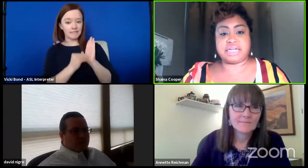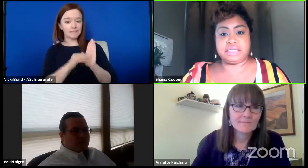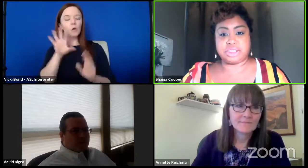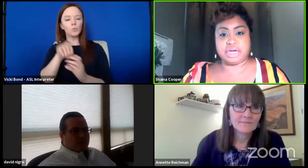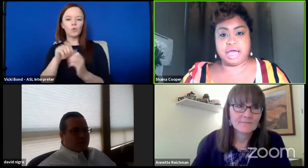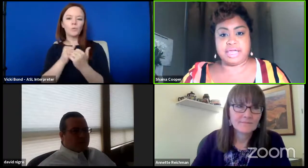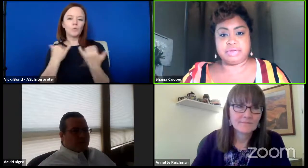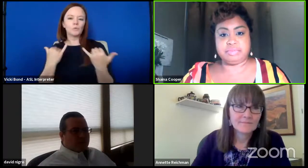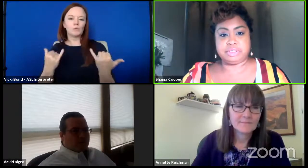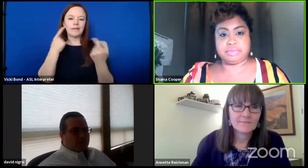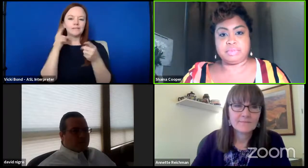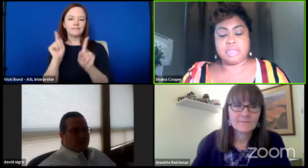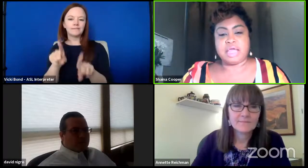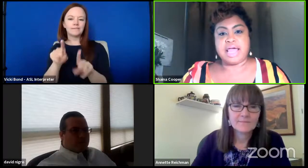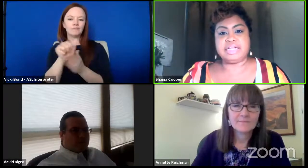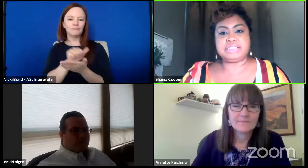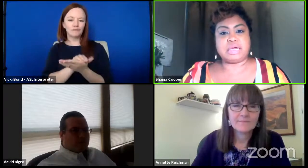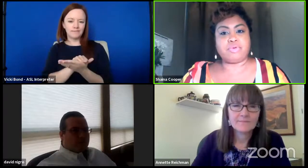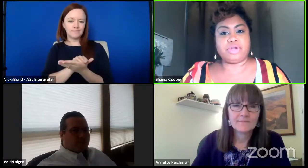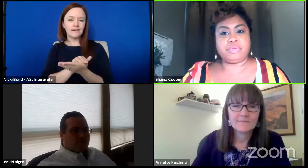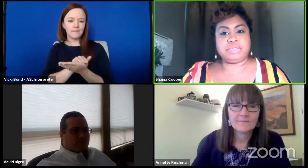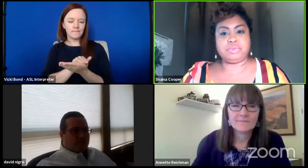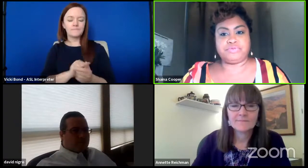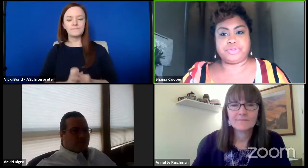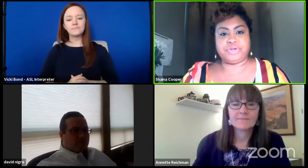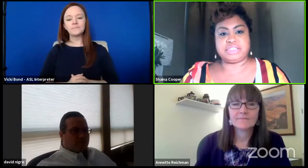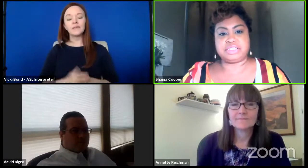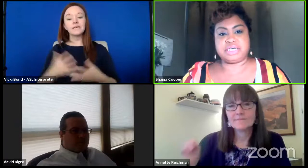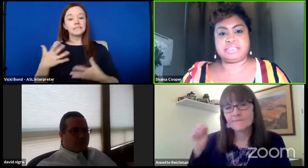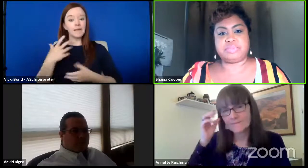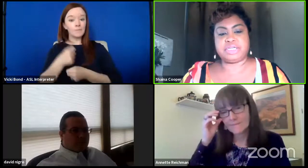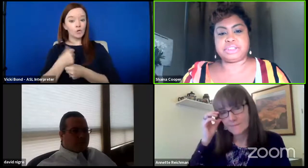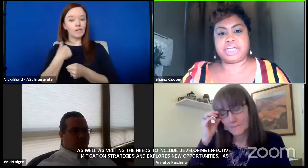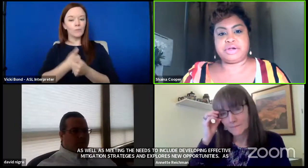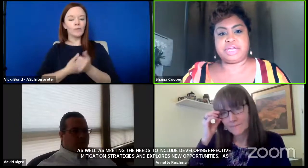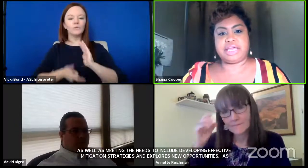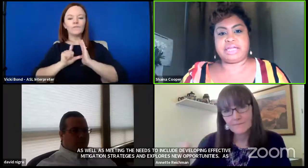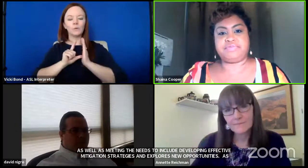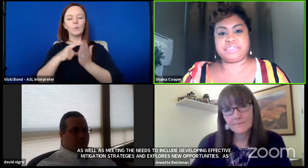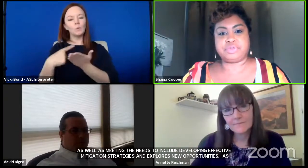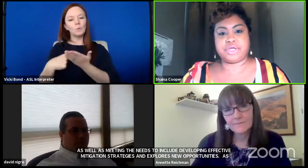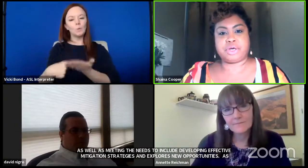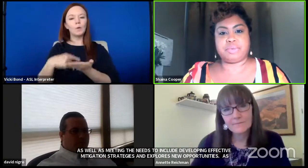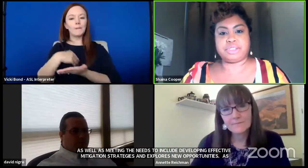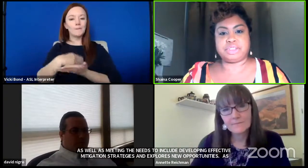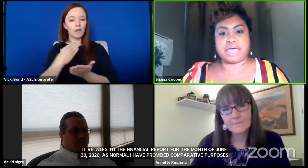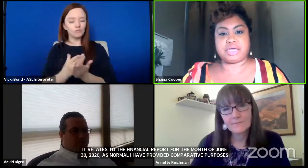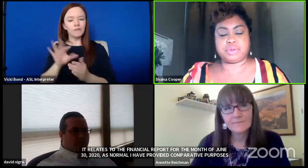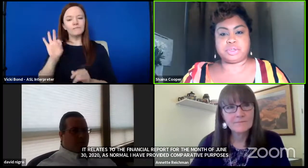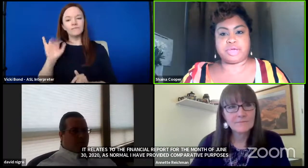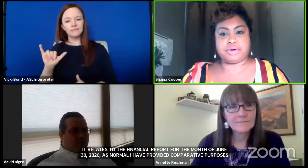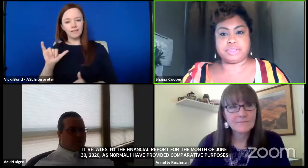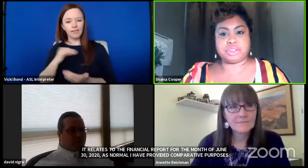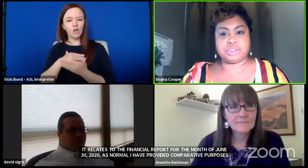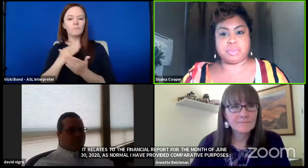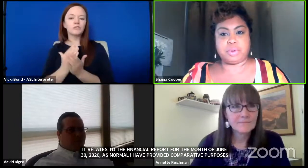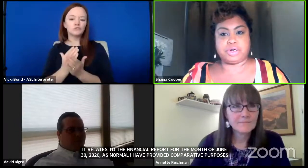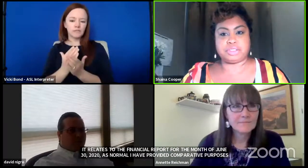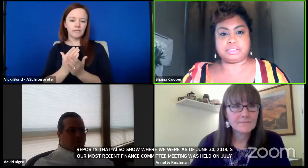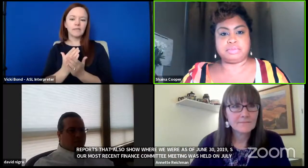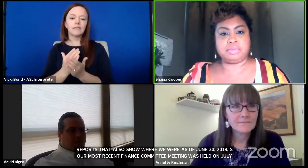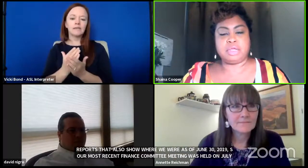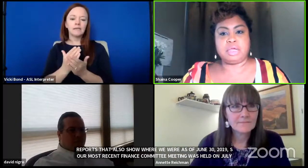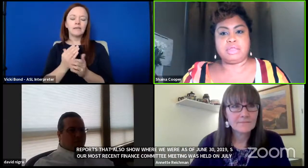today's consent agenda items. And in summary, we reviewed and discussed the budgetary and fiscal year budget to actual